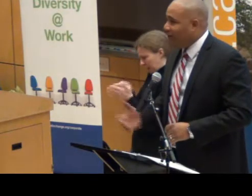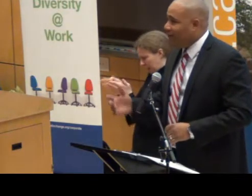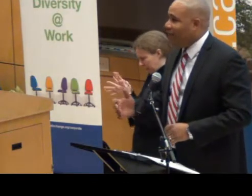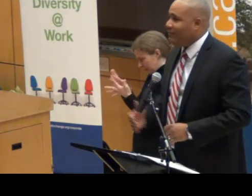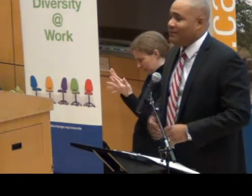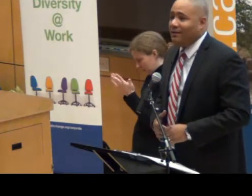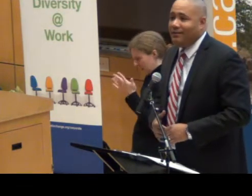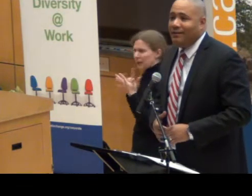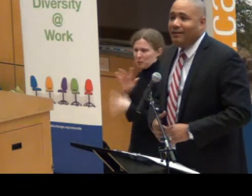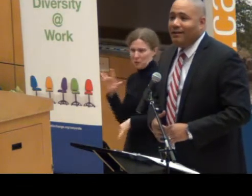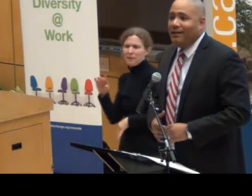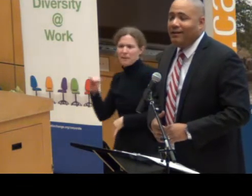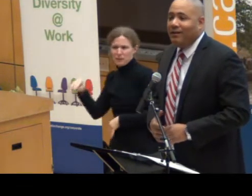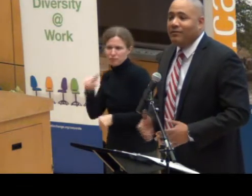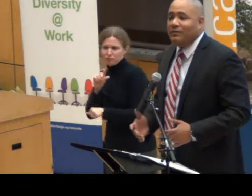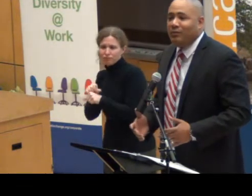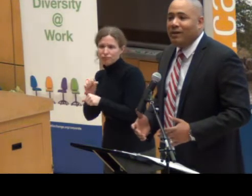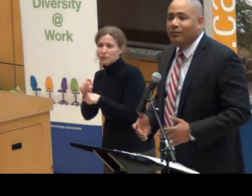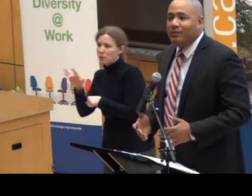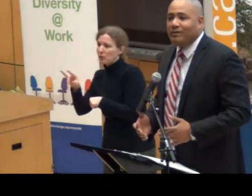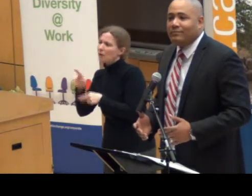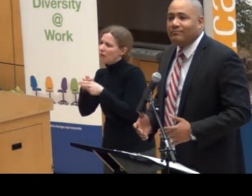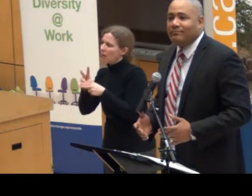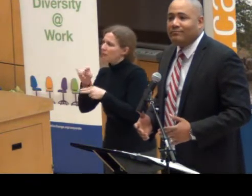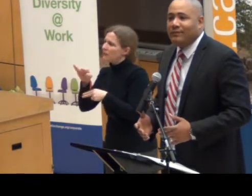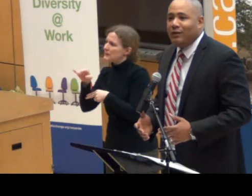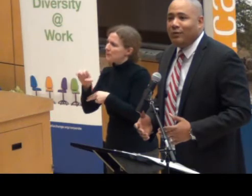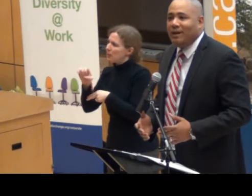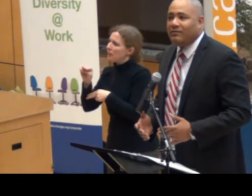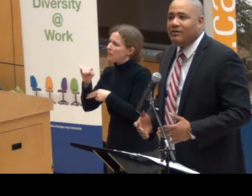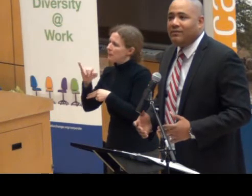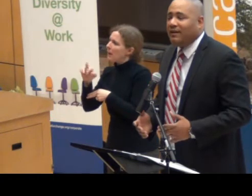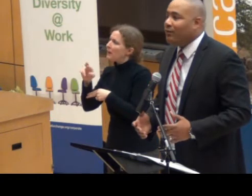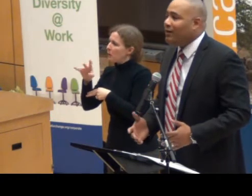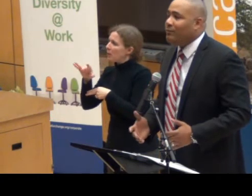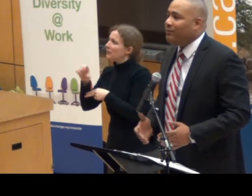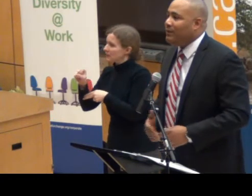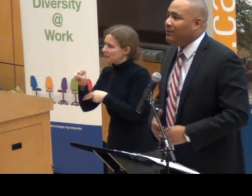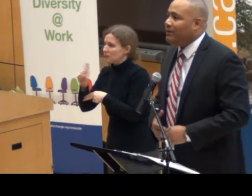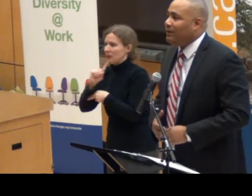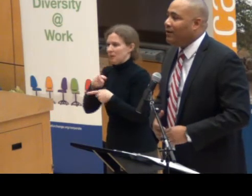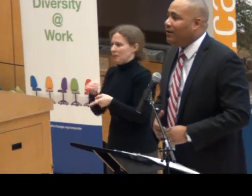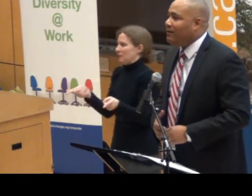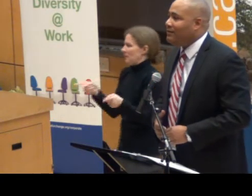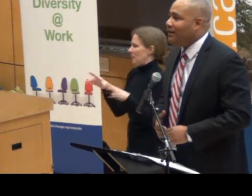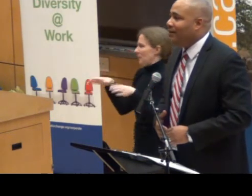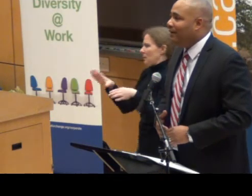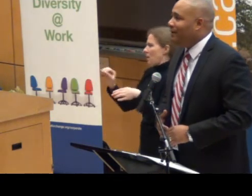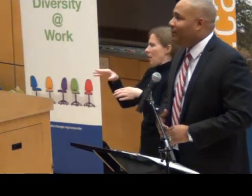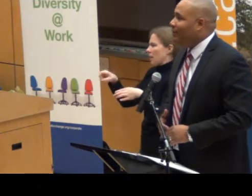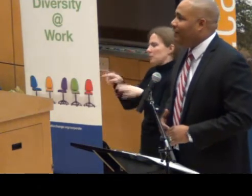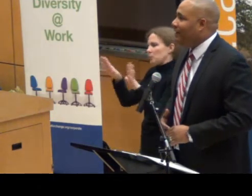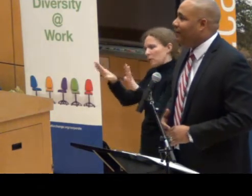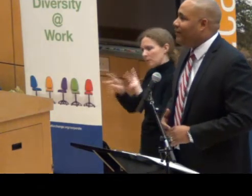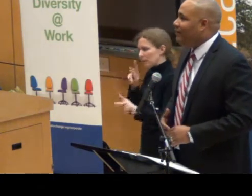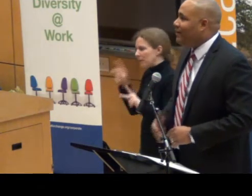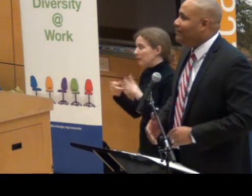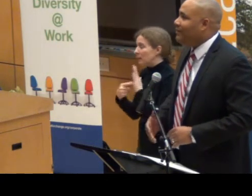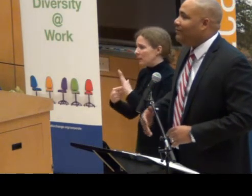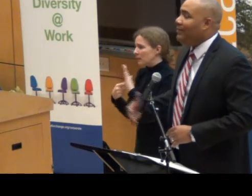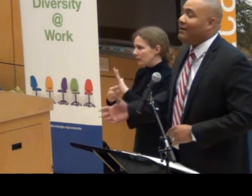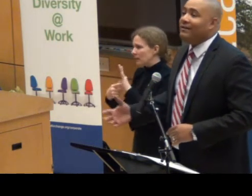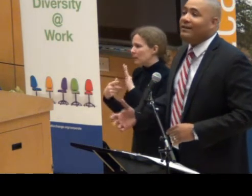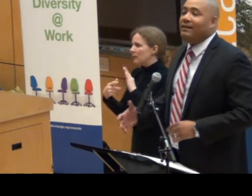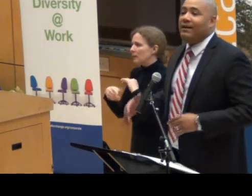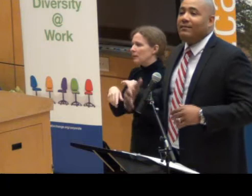was 25% are visible minorities. You know, we have some incredible people in our caucus. People like